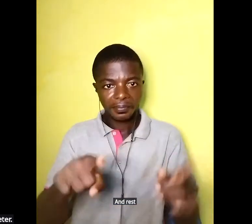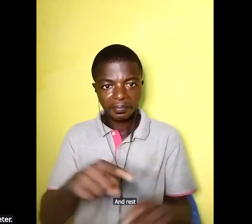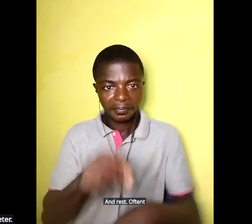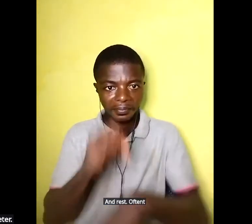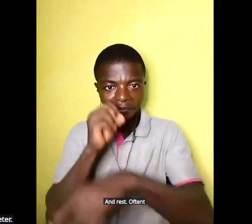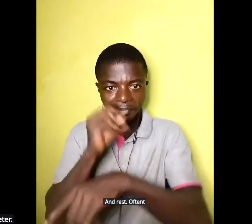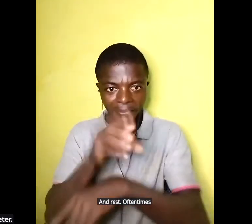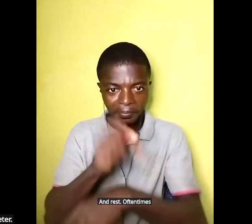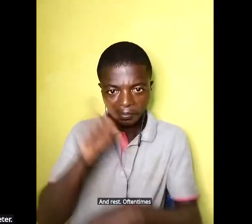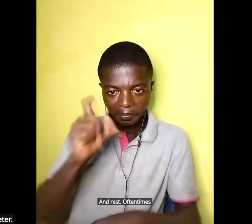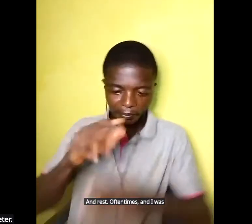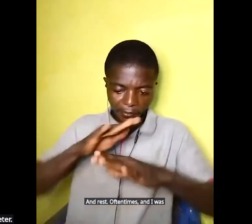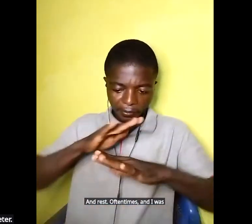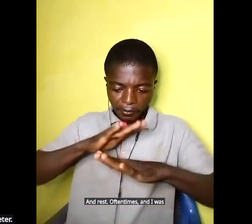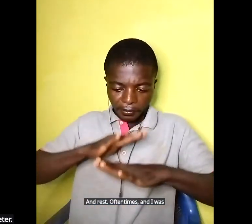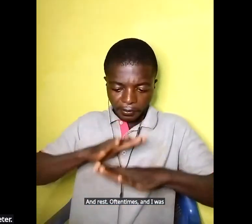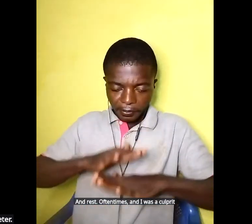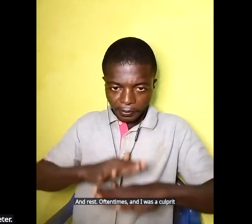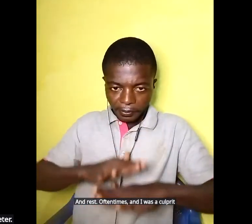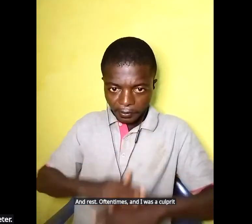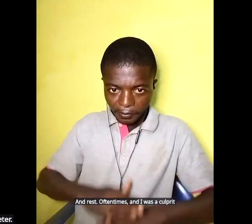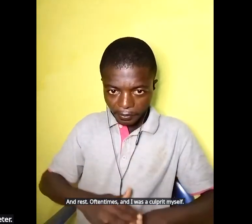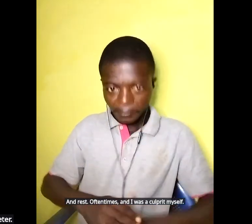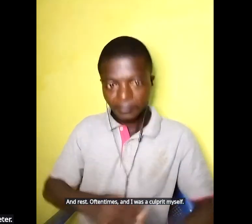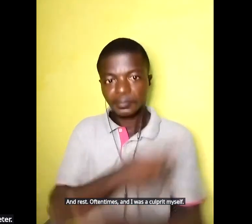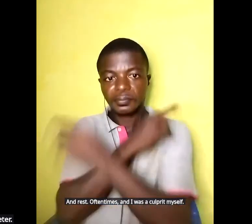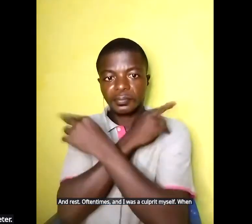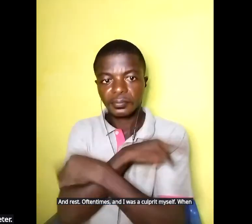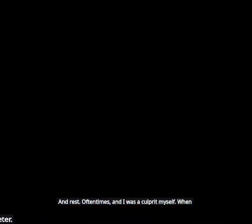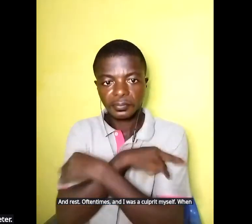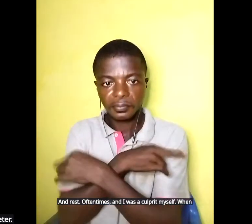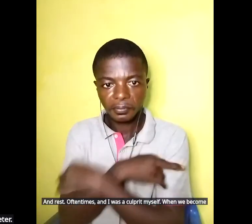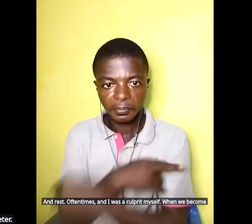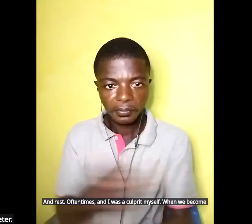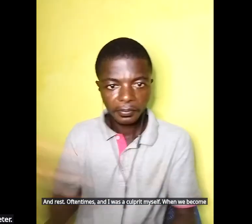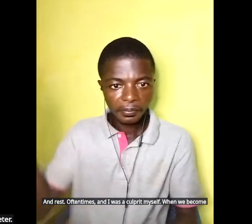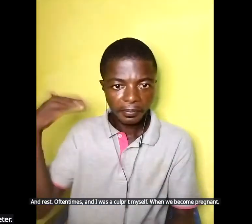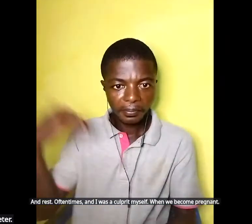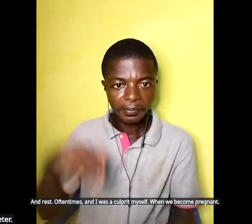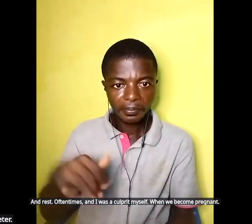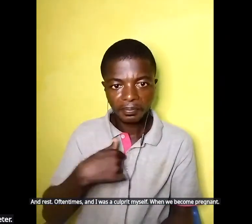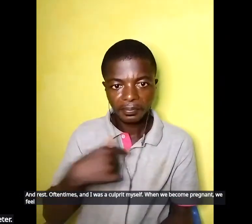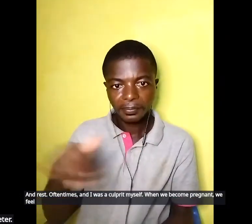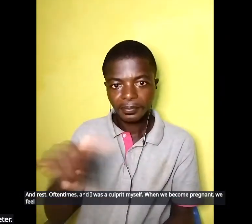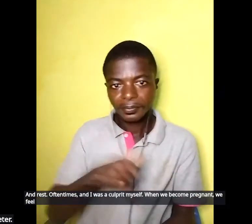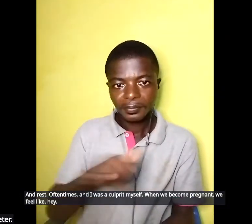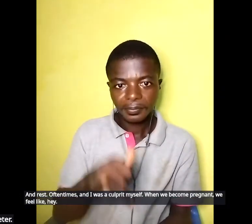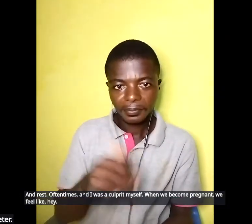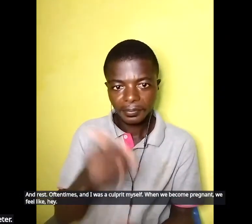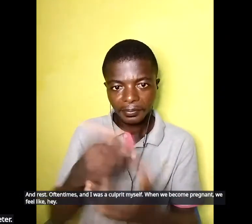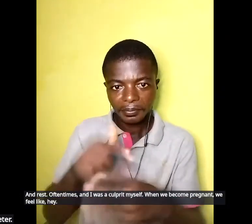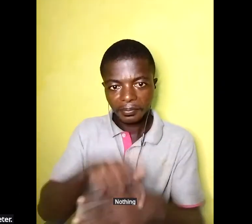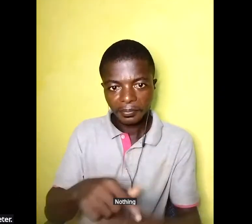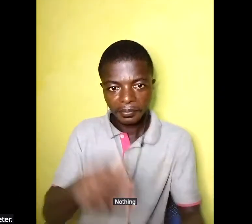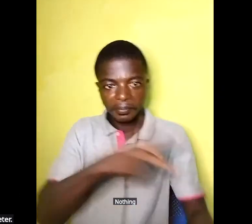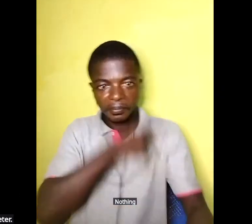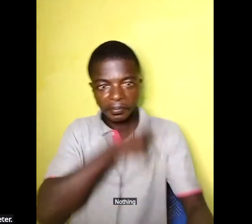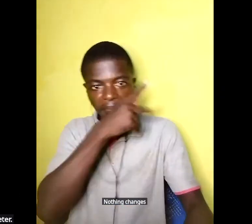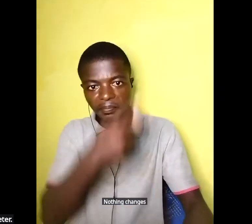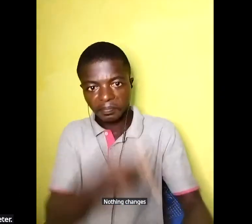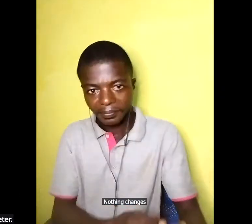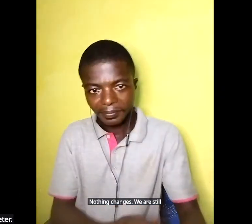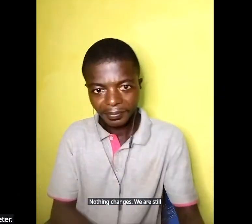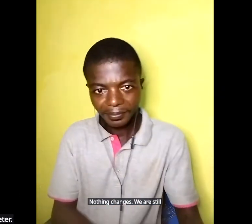Oftentimes, and I was a culprit myself, when we become pregnant, we feel like, hey, nothing changes. We are